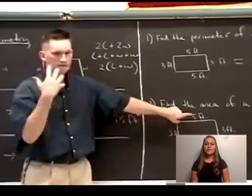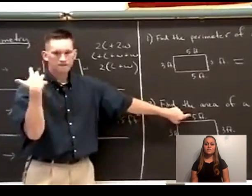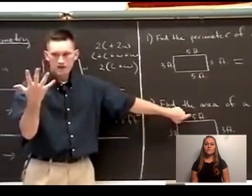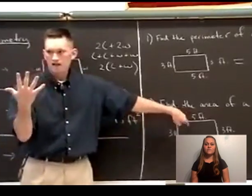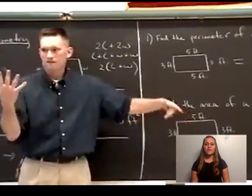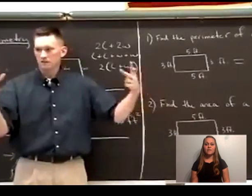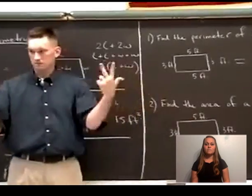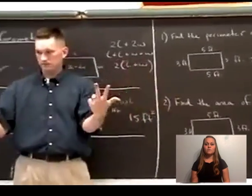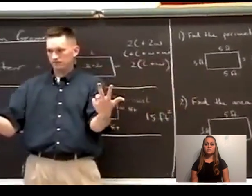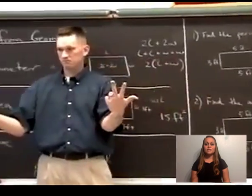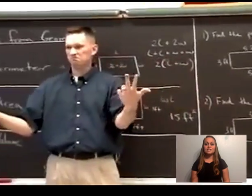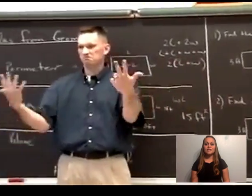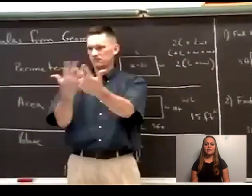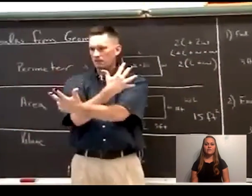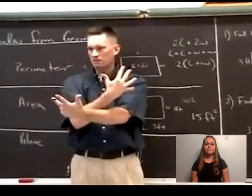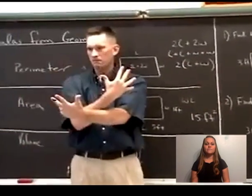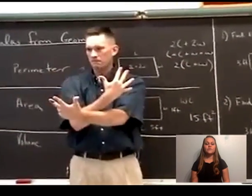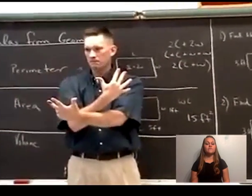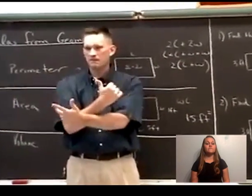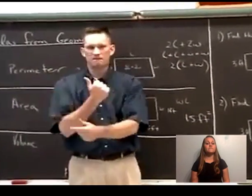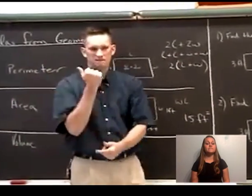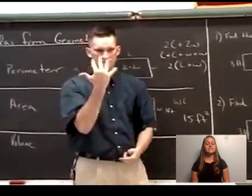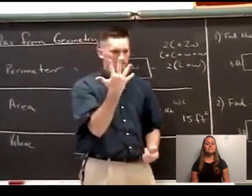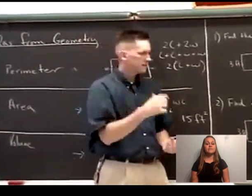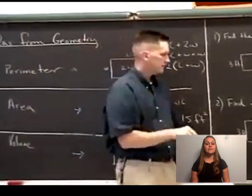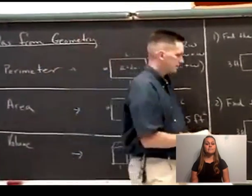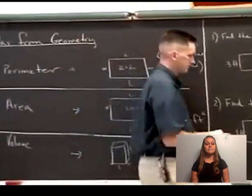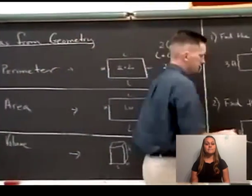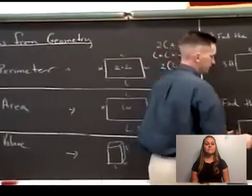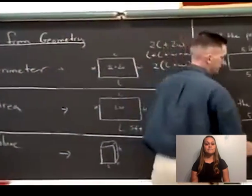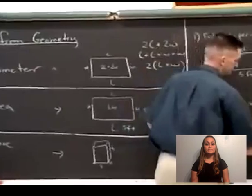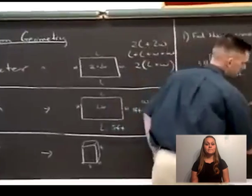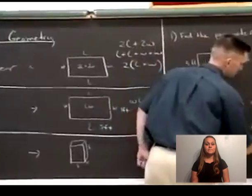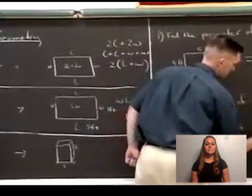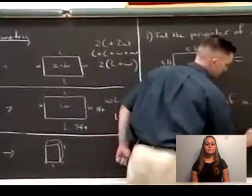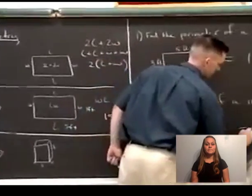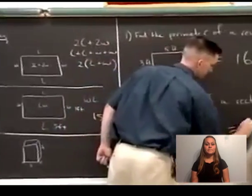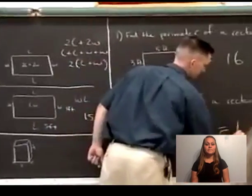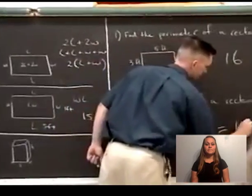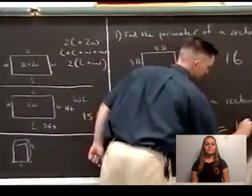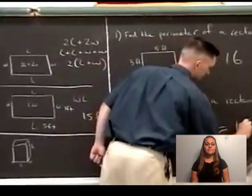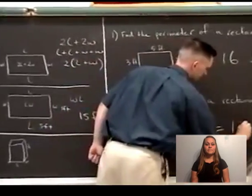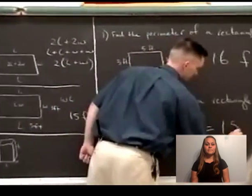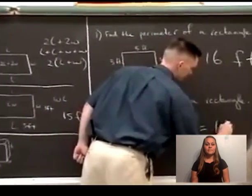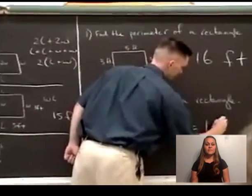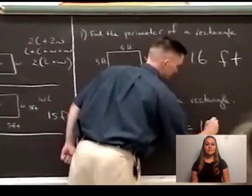5 feet and 3 feet multiplied together, you have 15 feet.